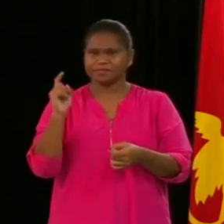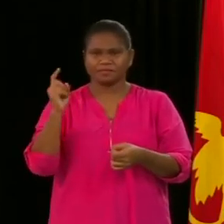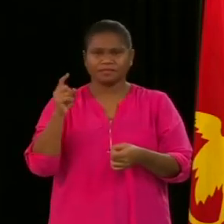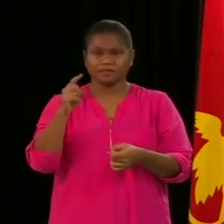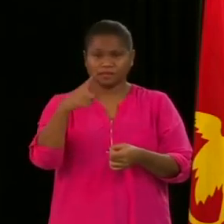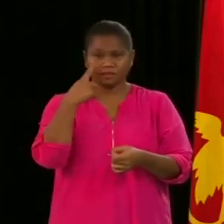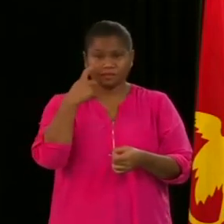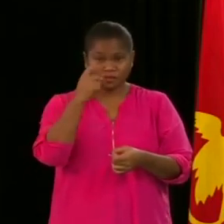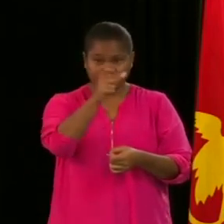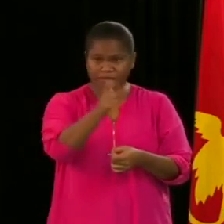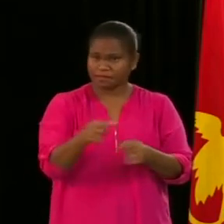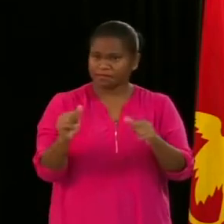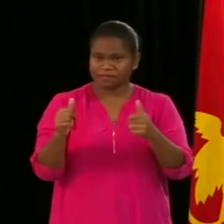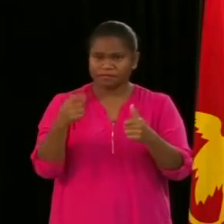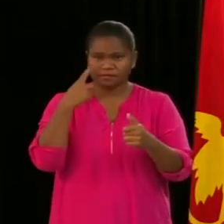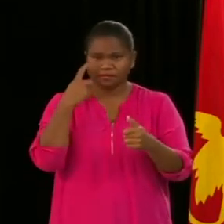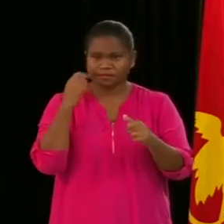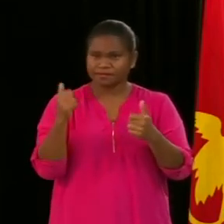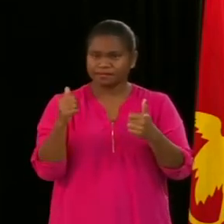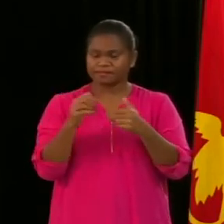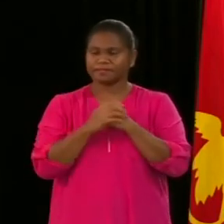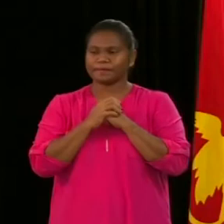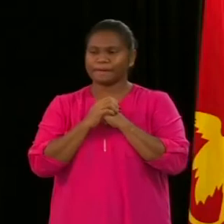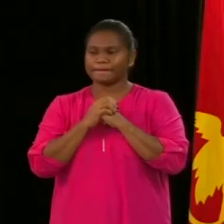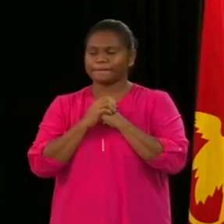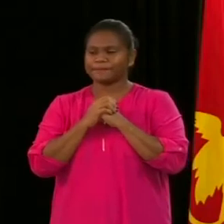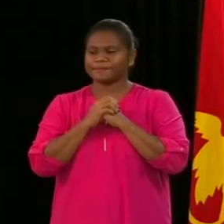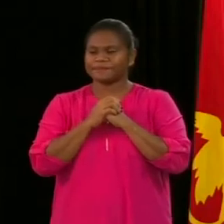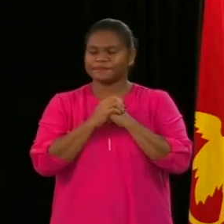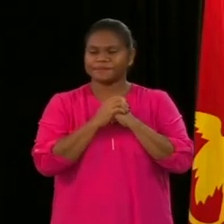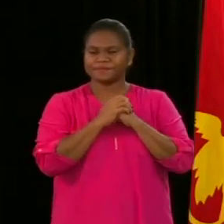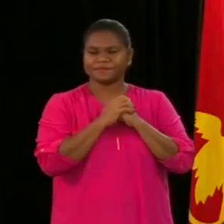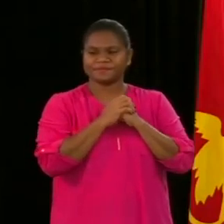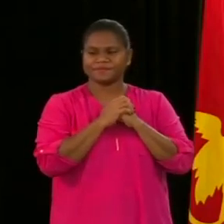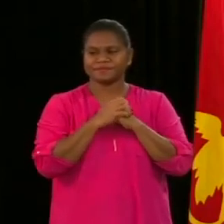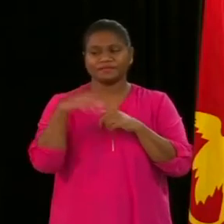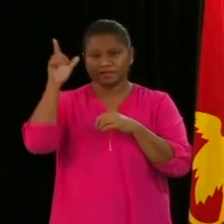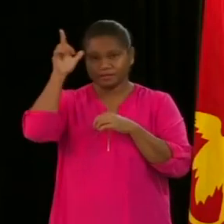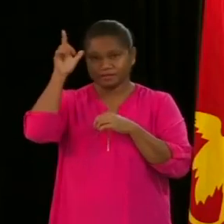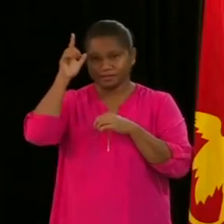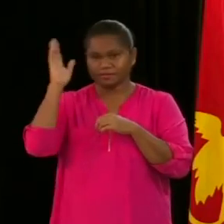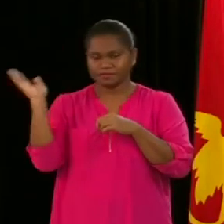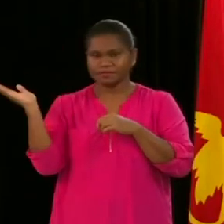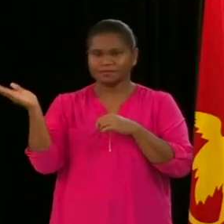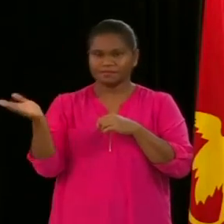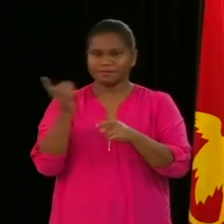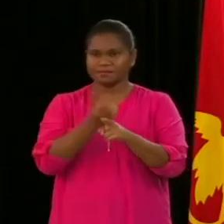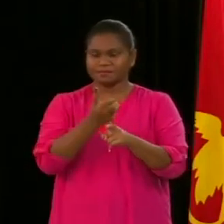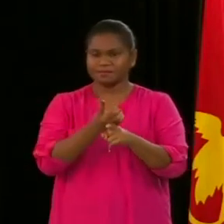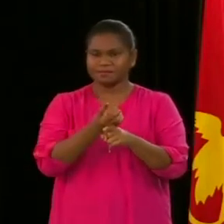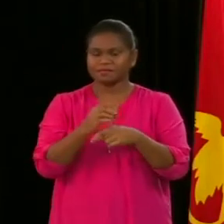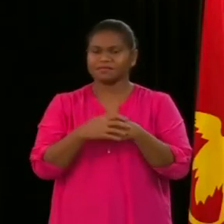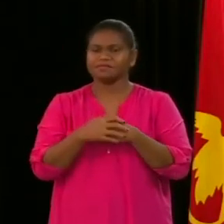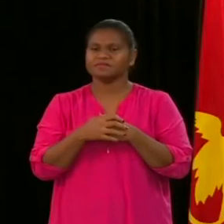found the person and has he been tested? Okay, maybe I'll let the controller say something on that. But let